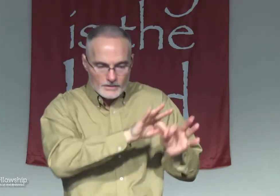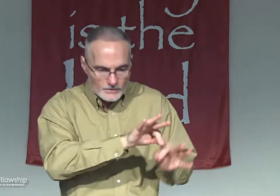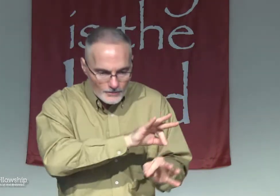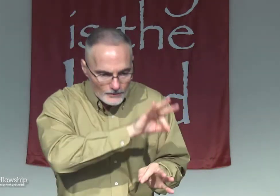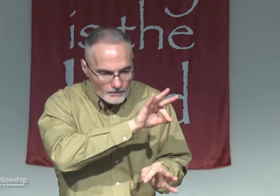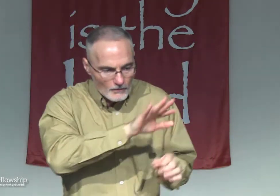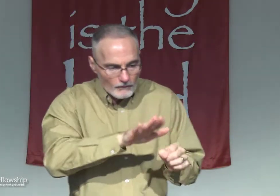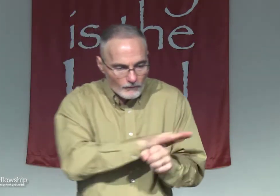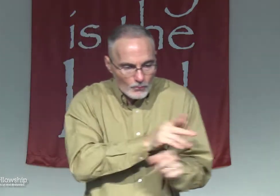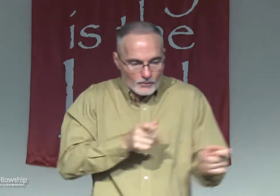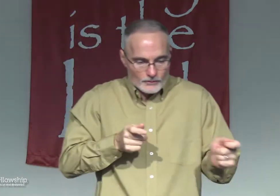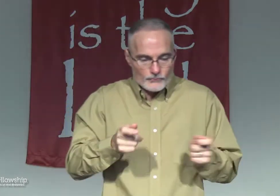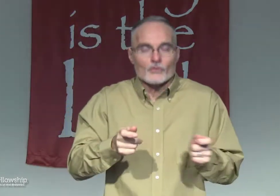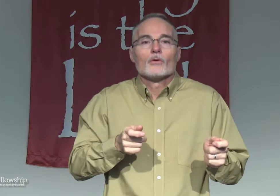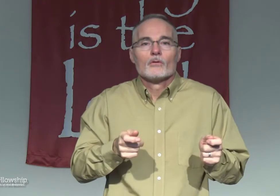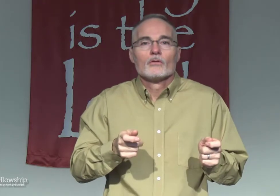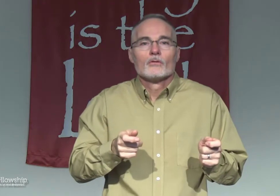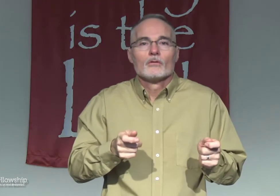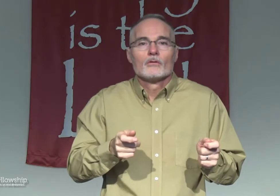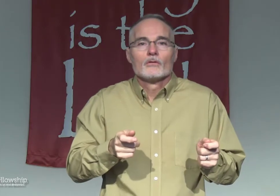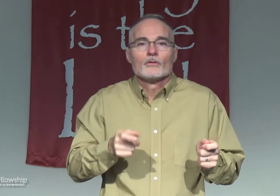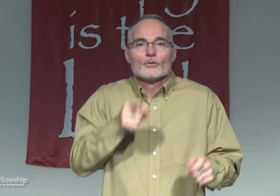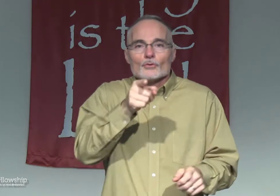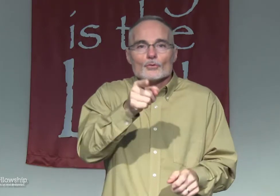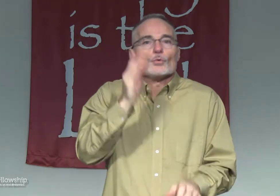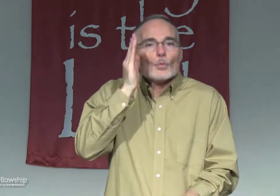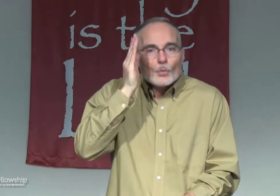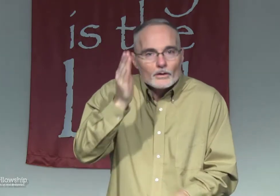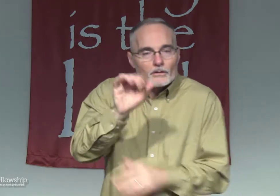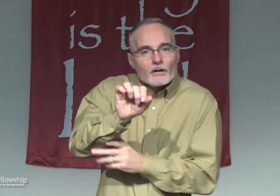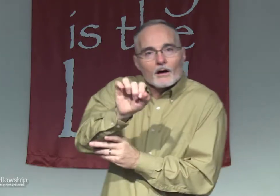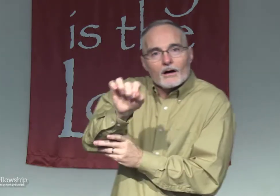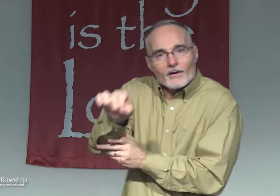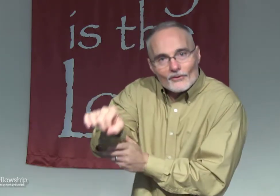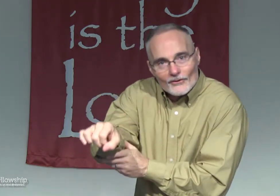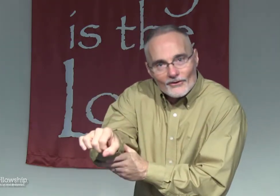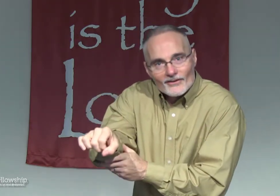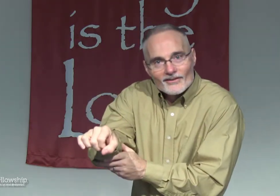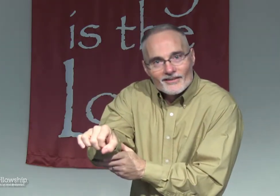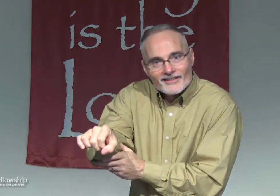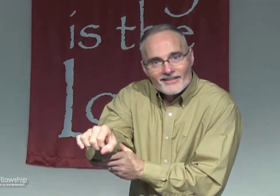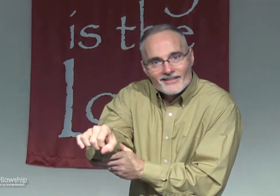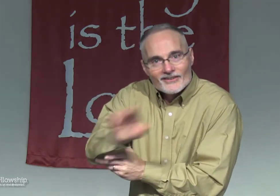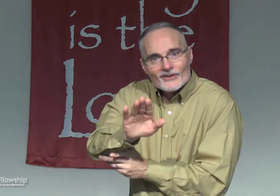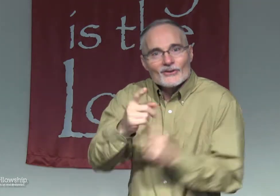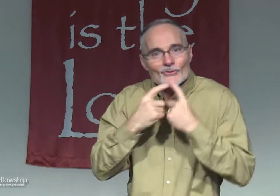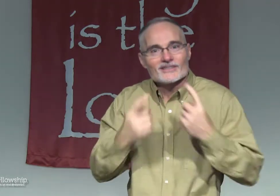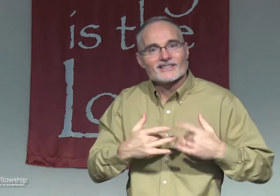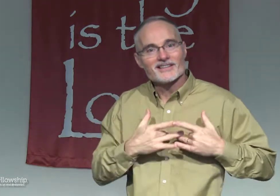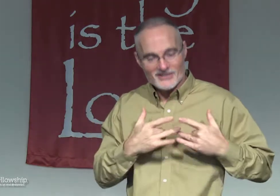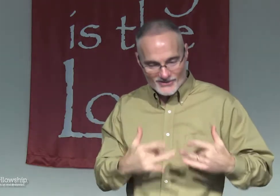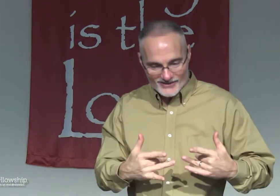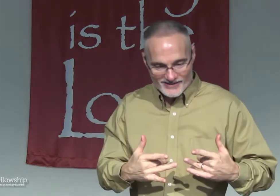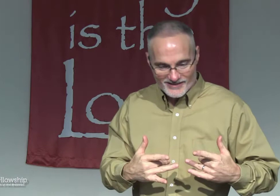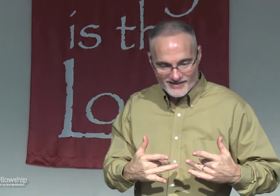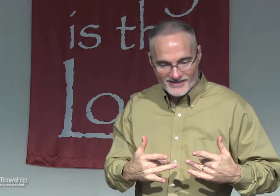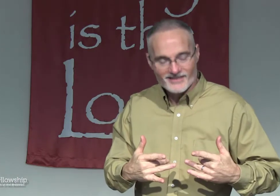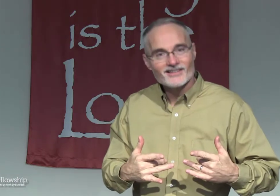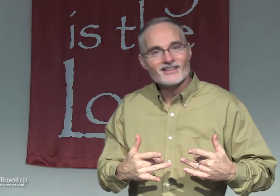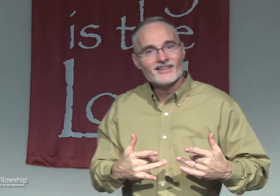submit and allow the Spirit full control, you will overcome your sin